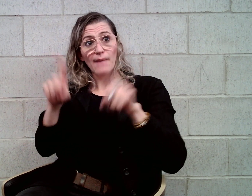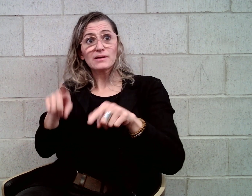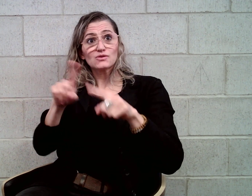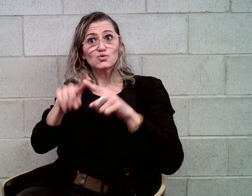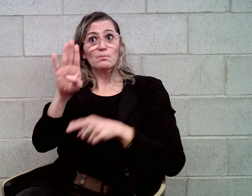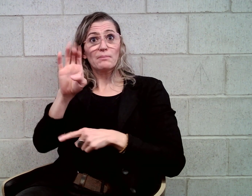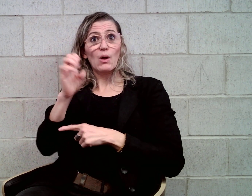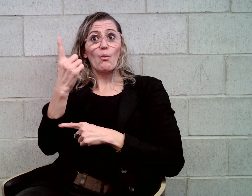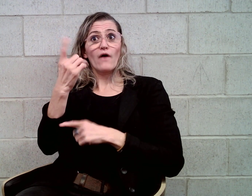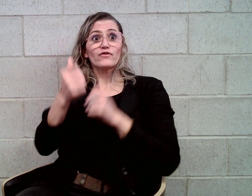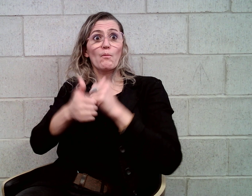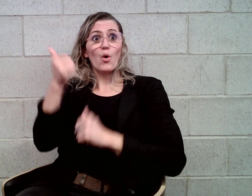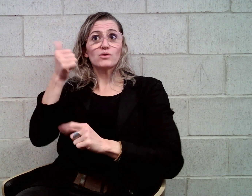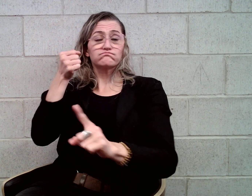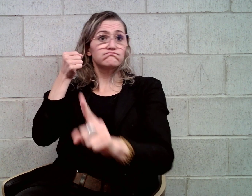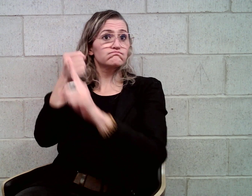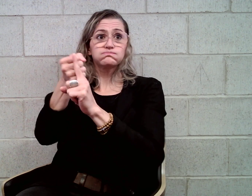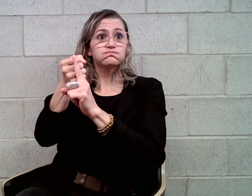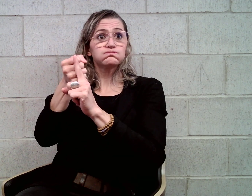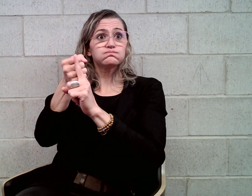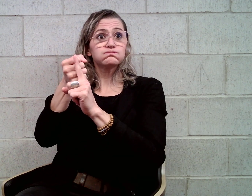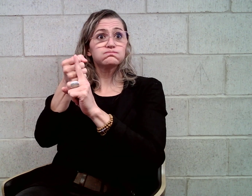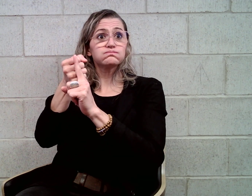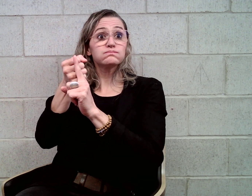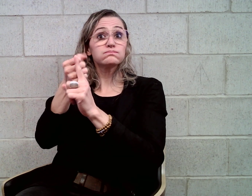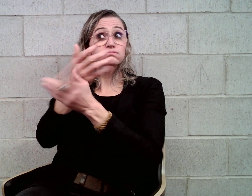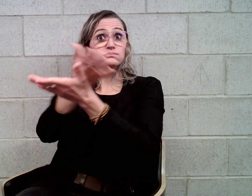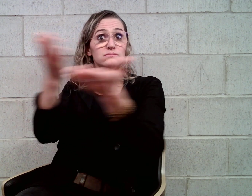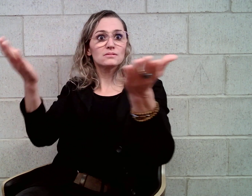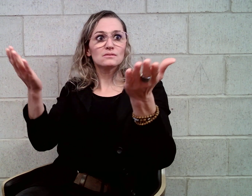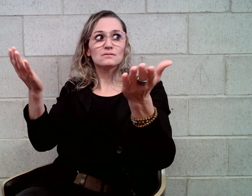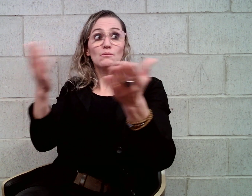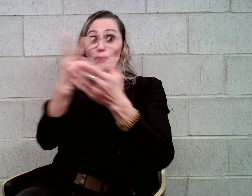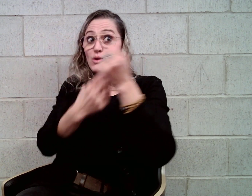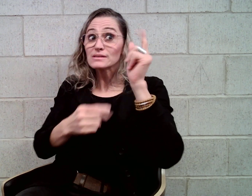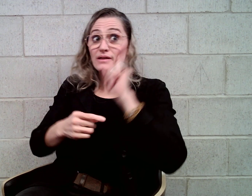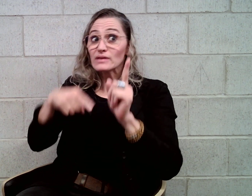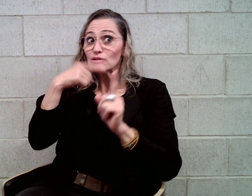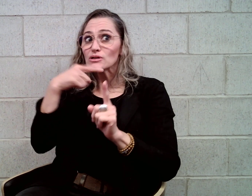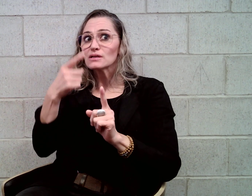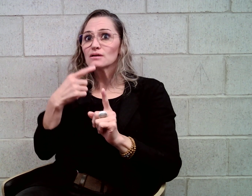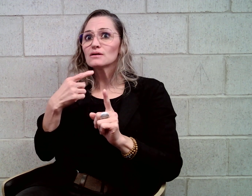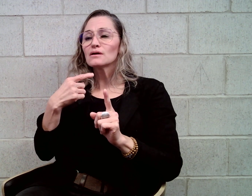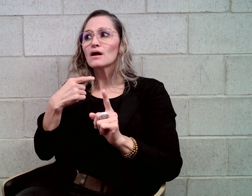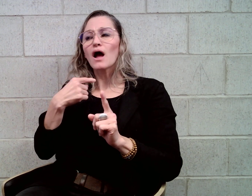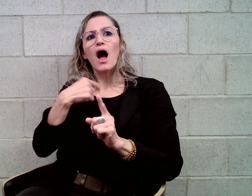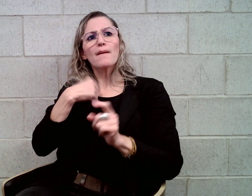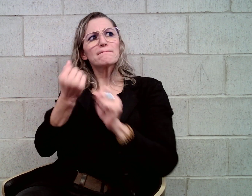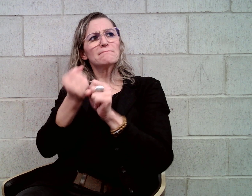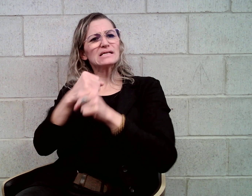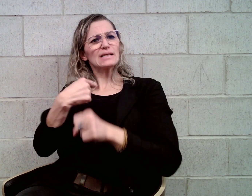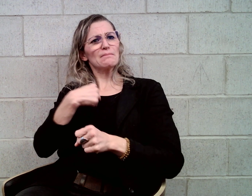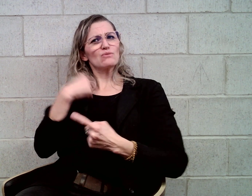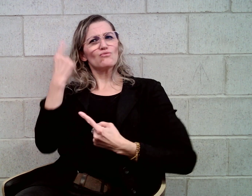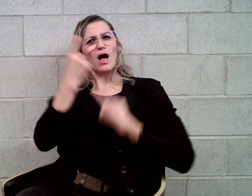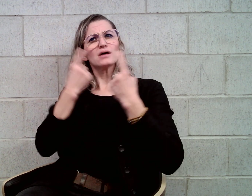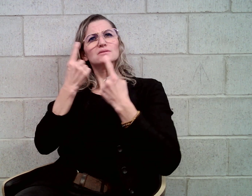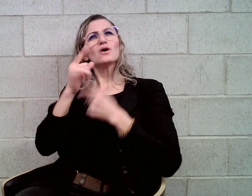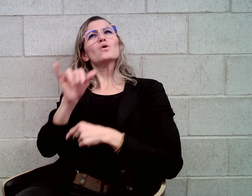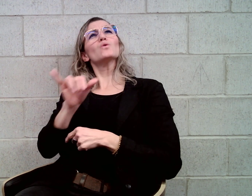linguistically. And it happens that is one of the most impactful scenes for both deaf and hearing